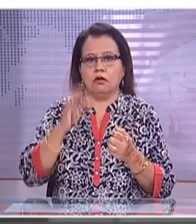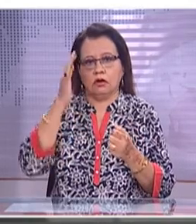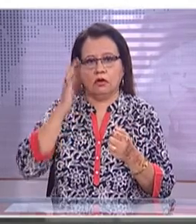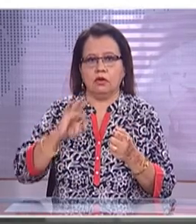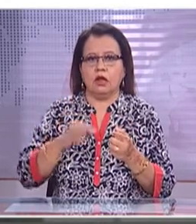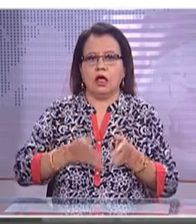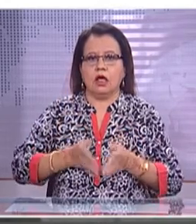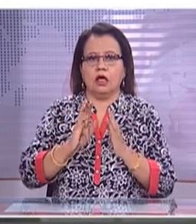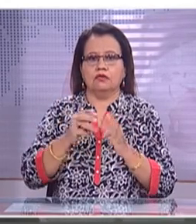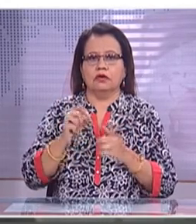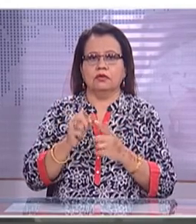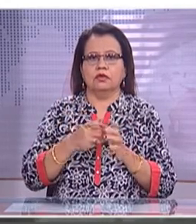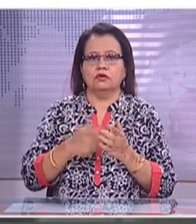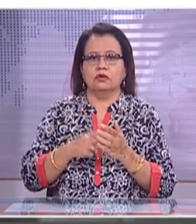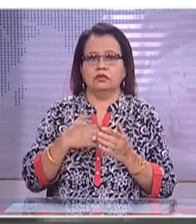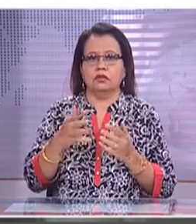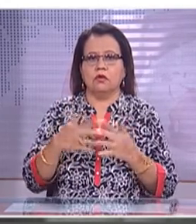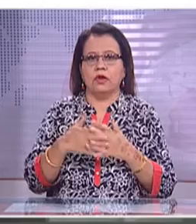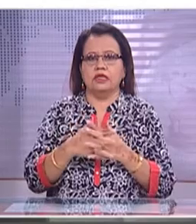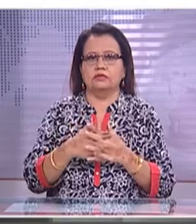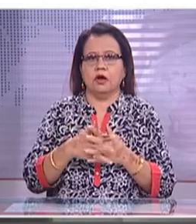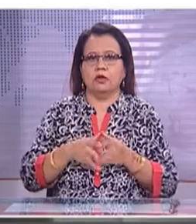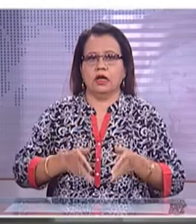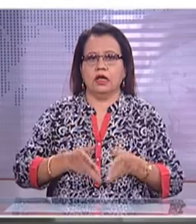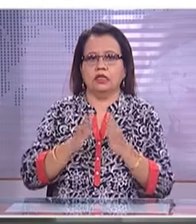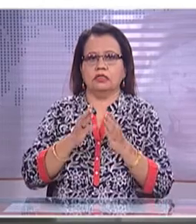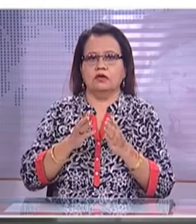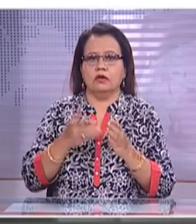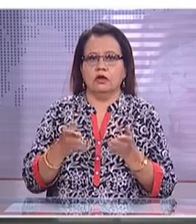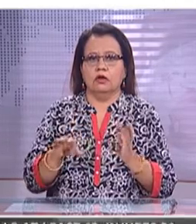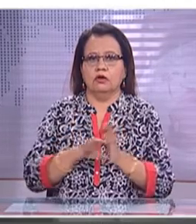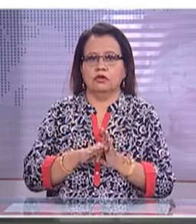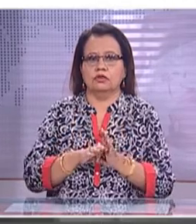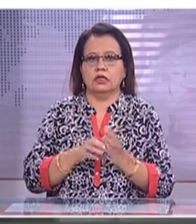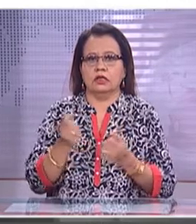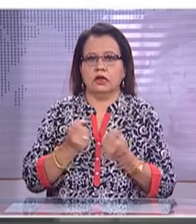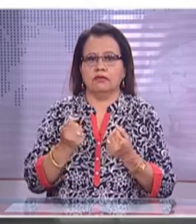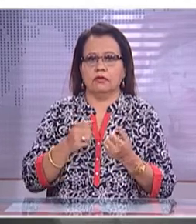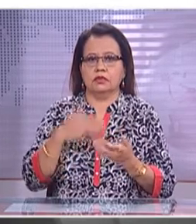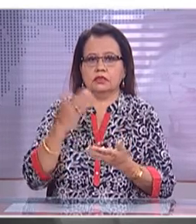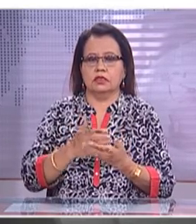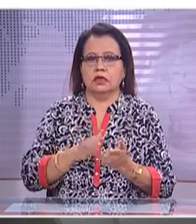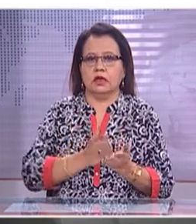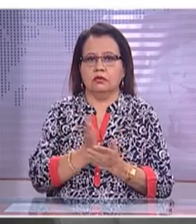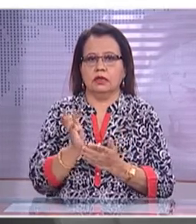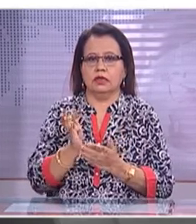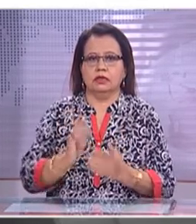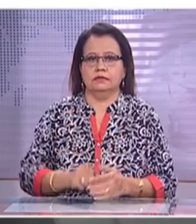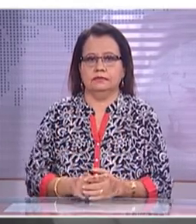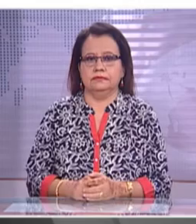known. The highway patrol said all westbound lanes of the highway were closed and traffic was being diverted.